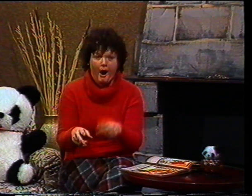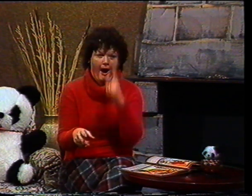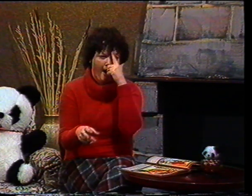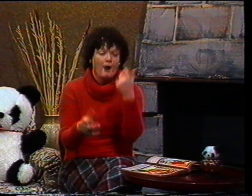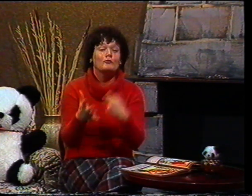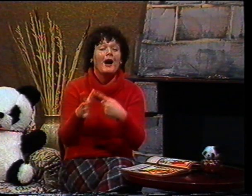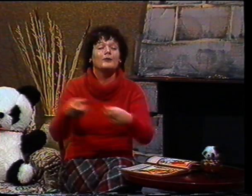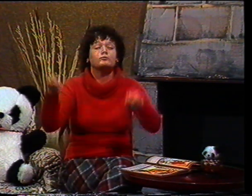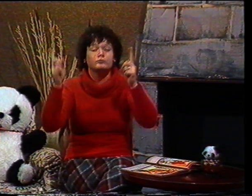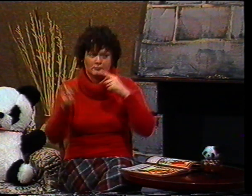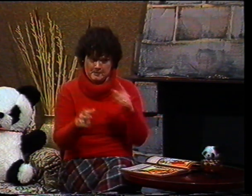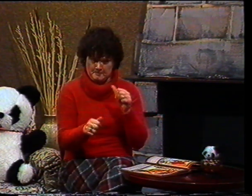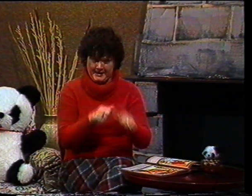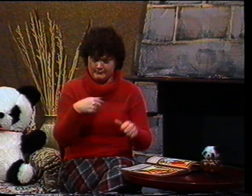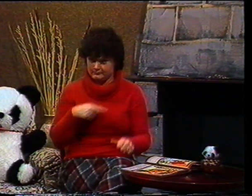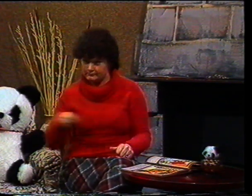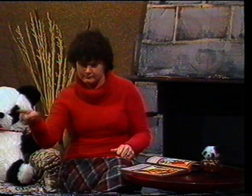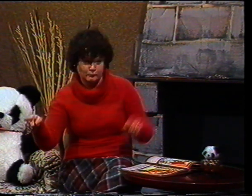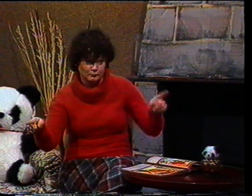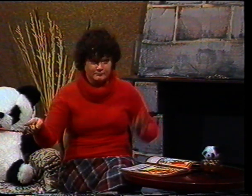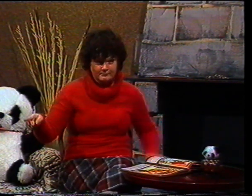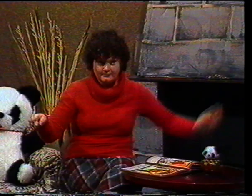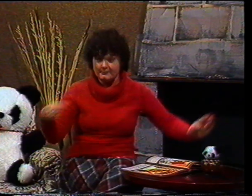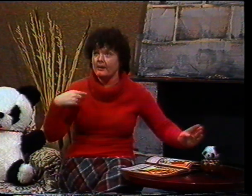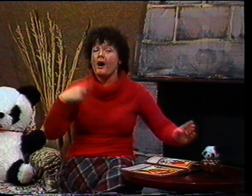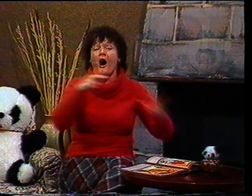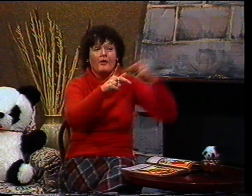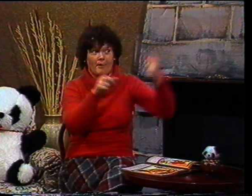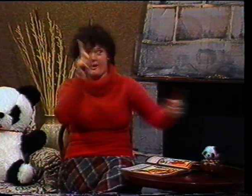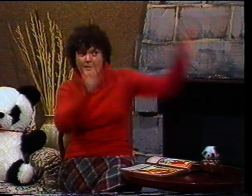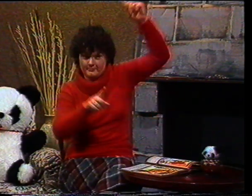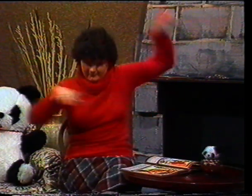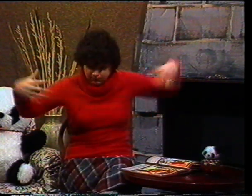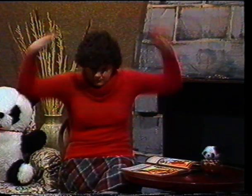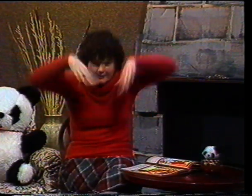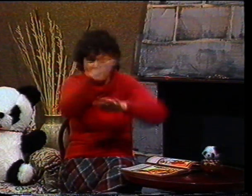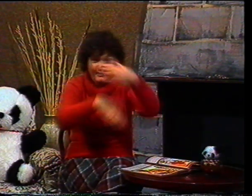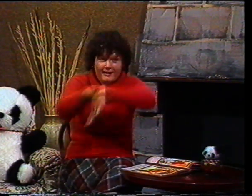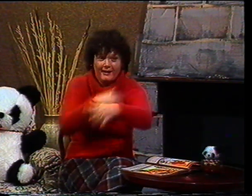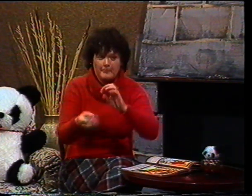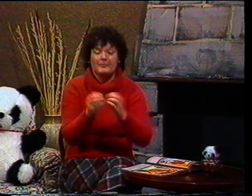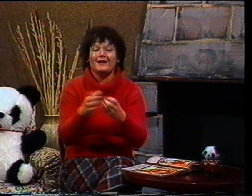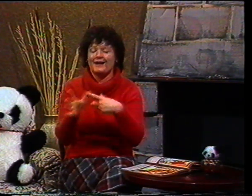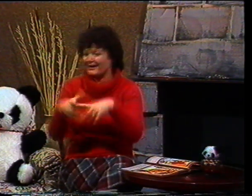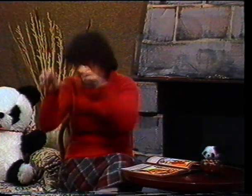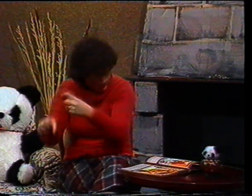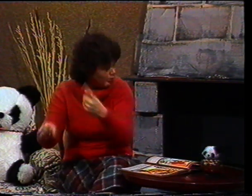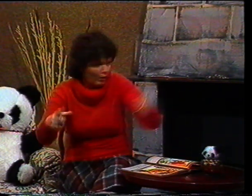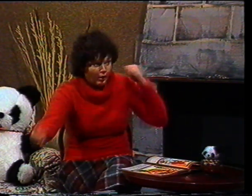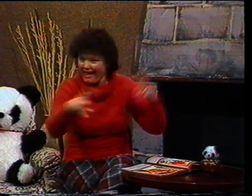over. The chief rat had said, "I'll go this way, you go that way, and somebody else will go up there, and we'll race all over the place, and